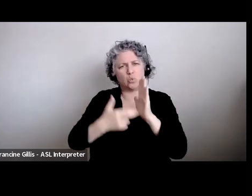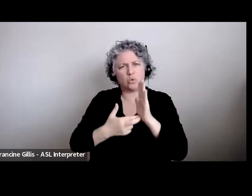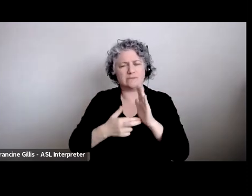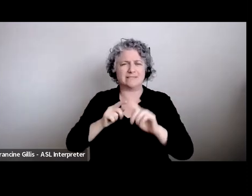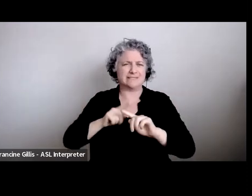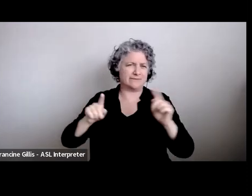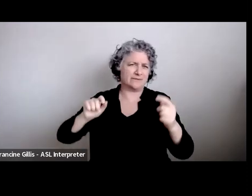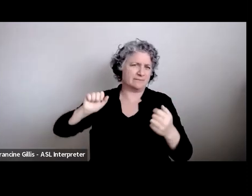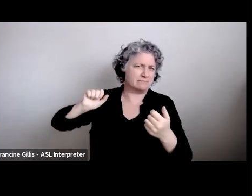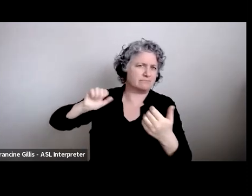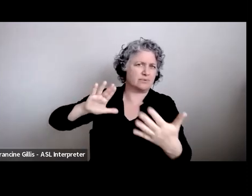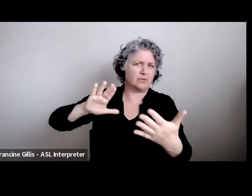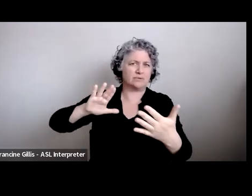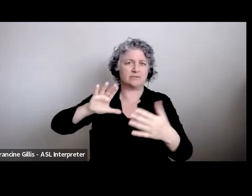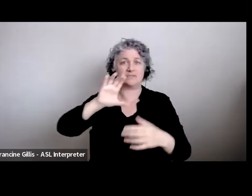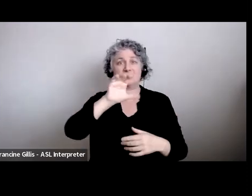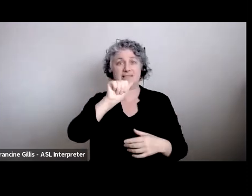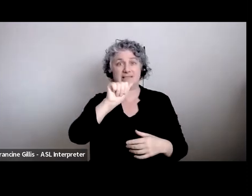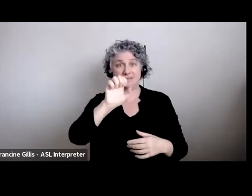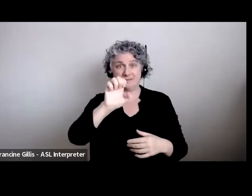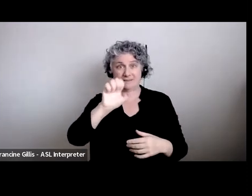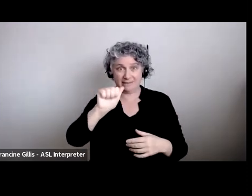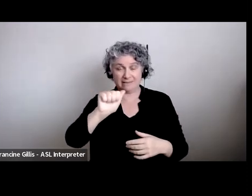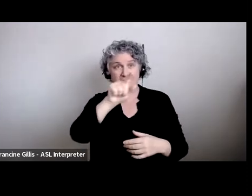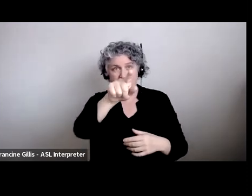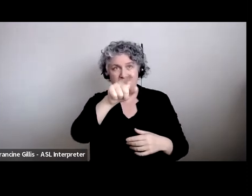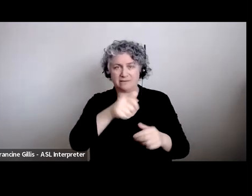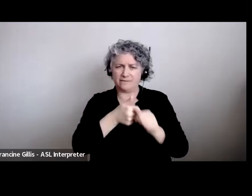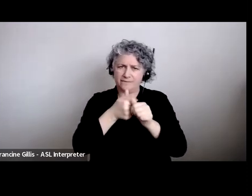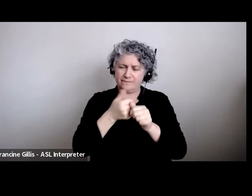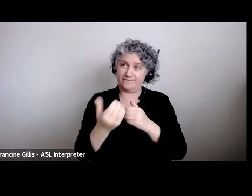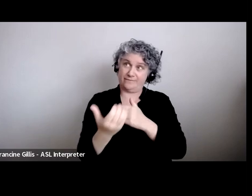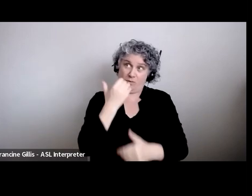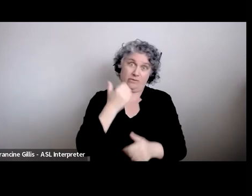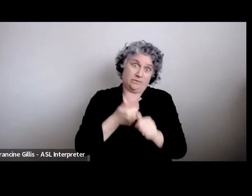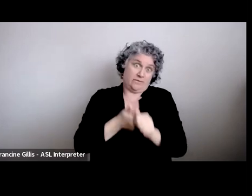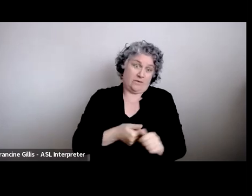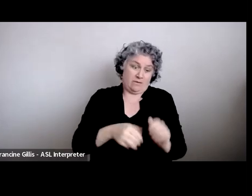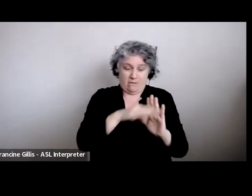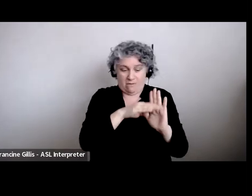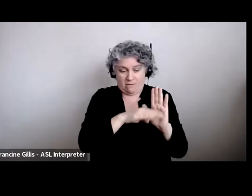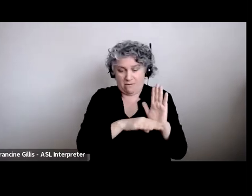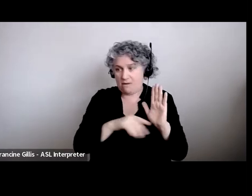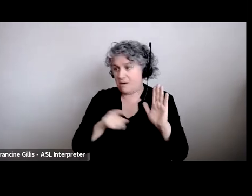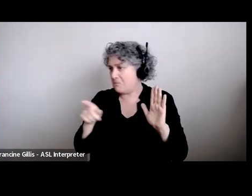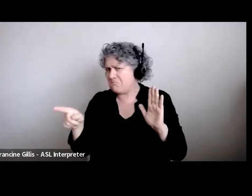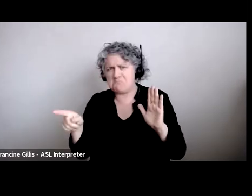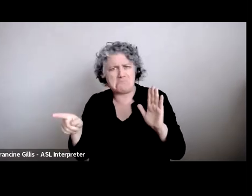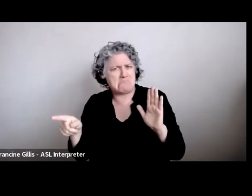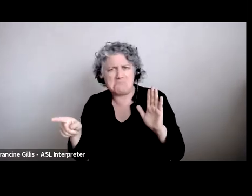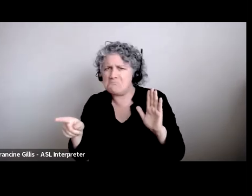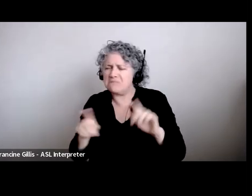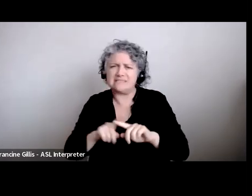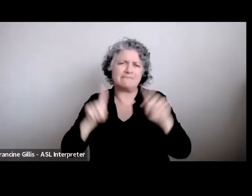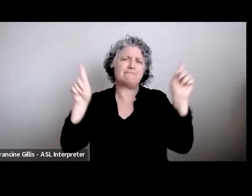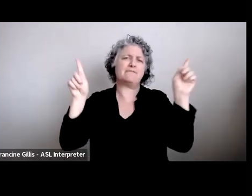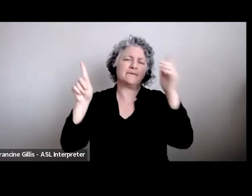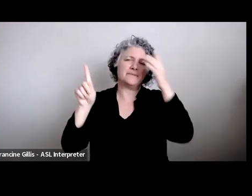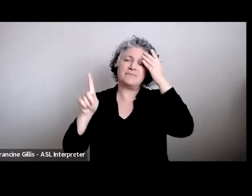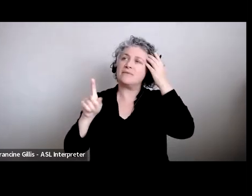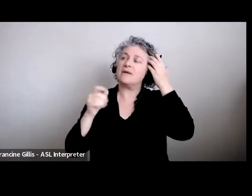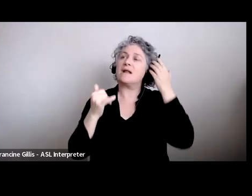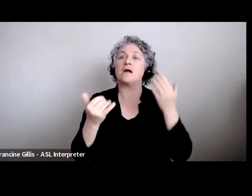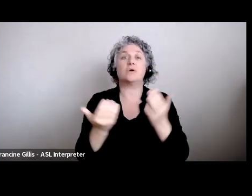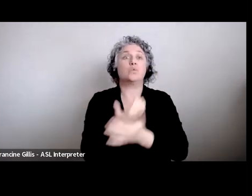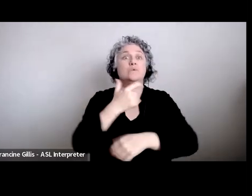to abide by. And so I think that it's super important that we, in the openness of this